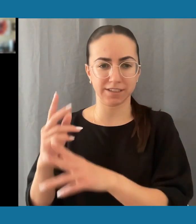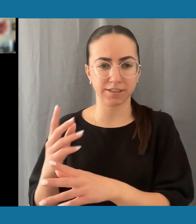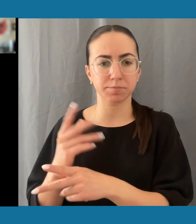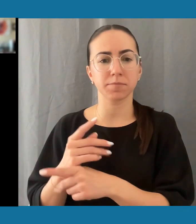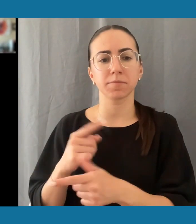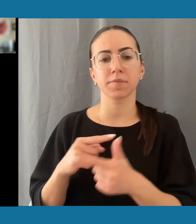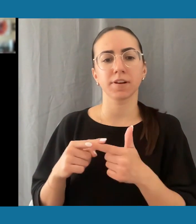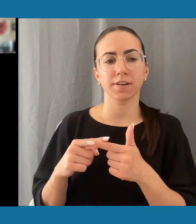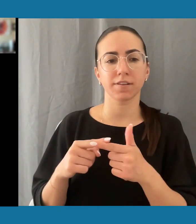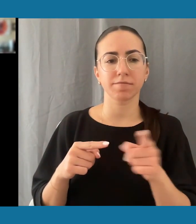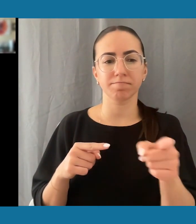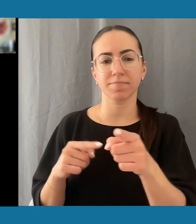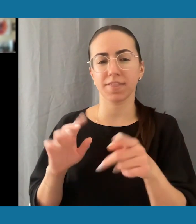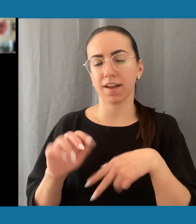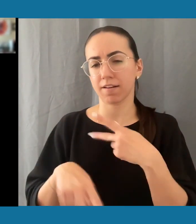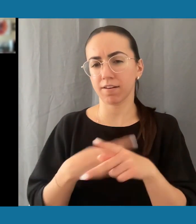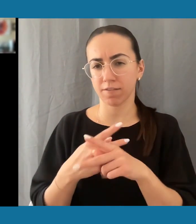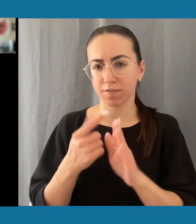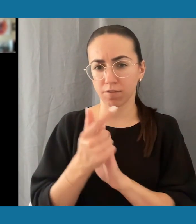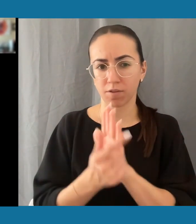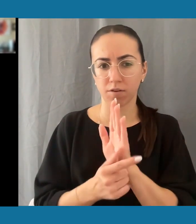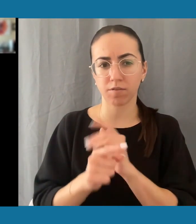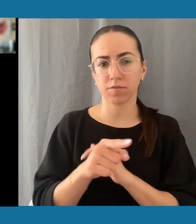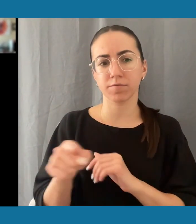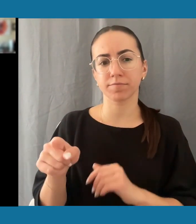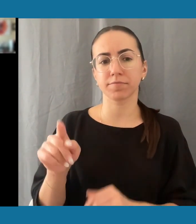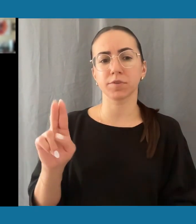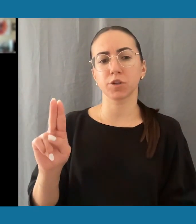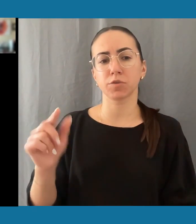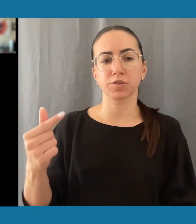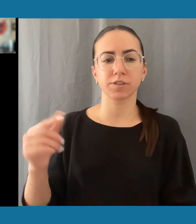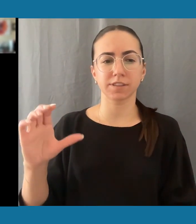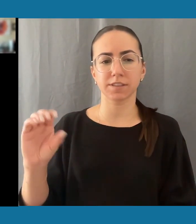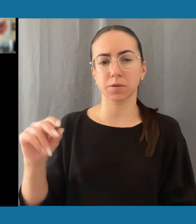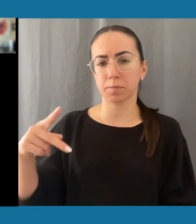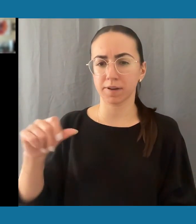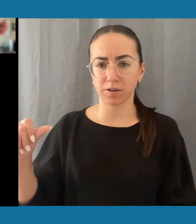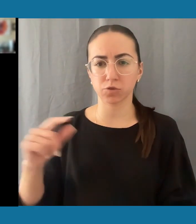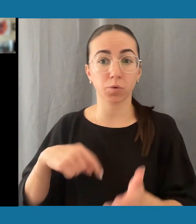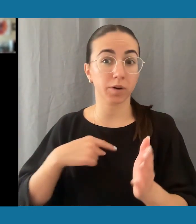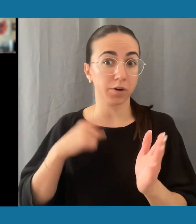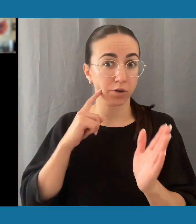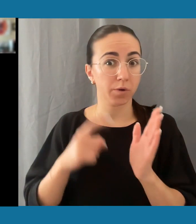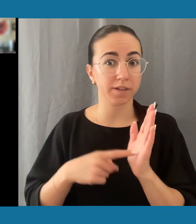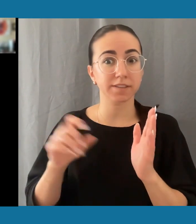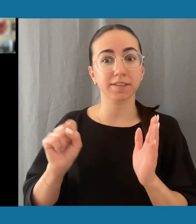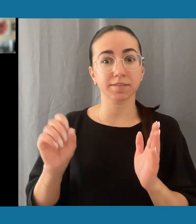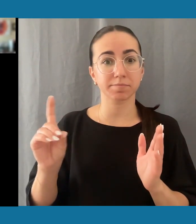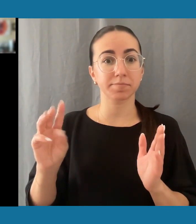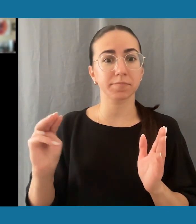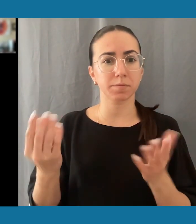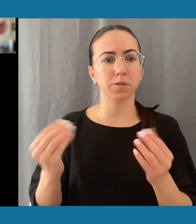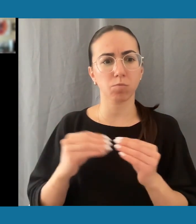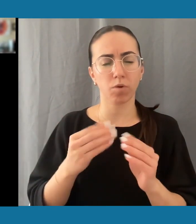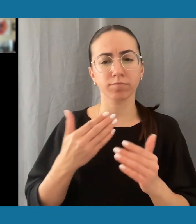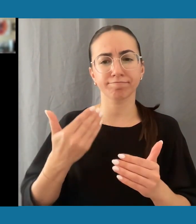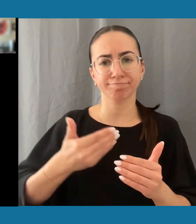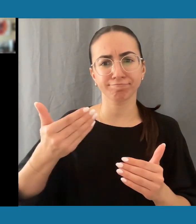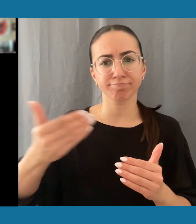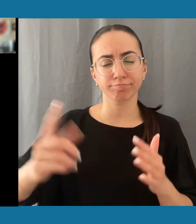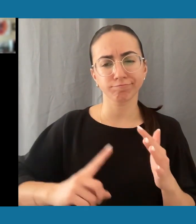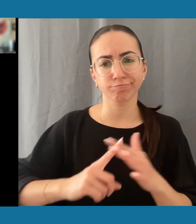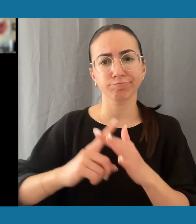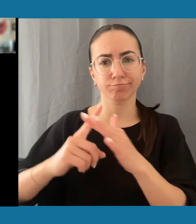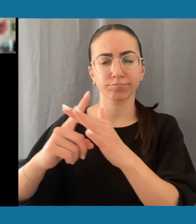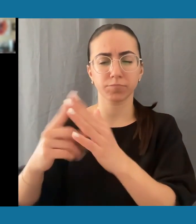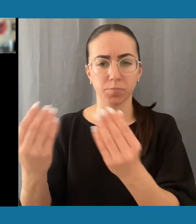more and more that supported decision-making has been utilized. We're seeing more state statutes. And so this is something that